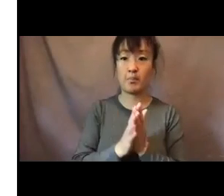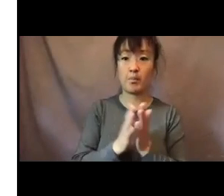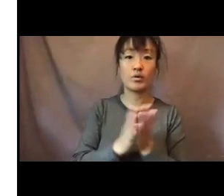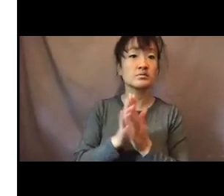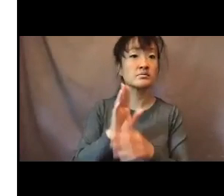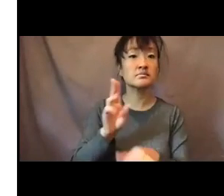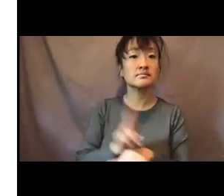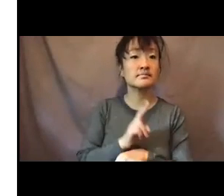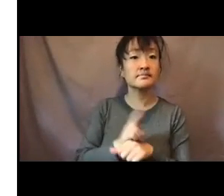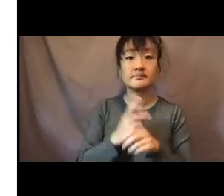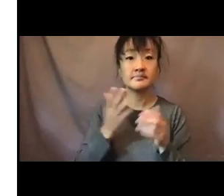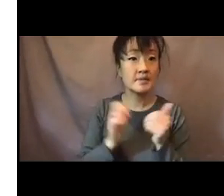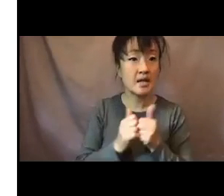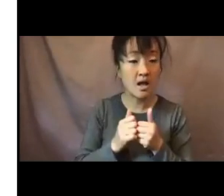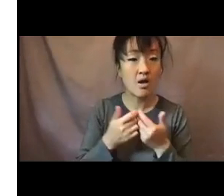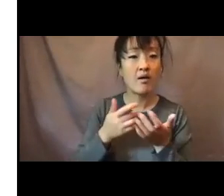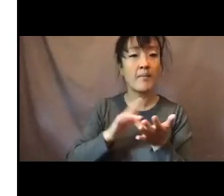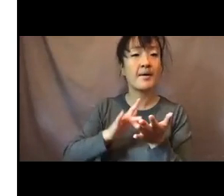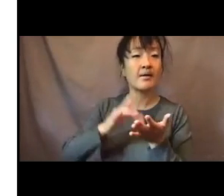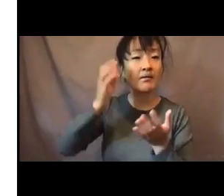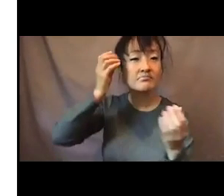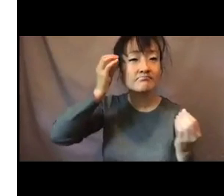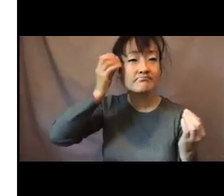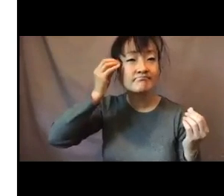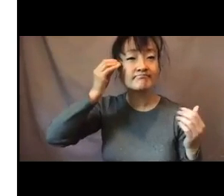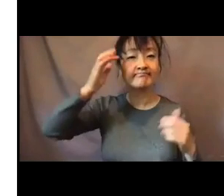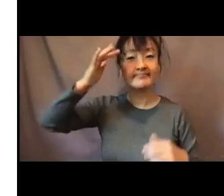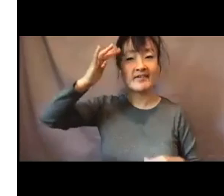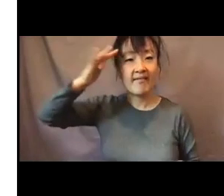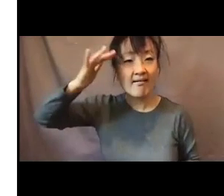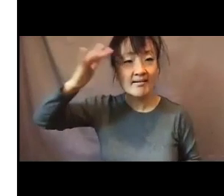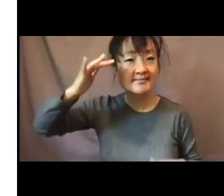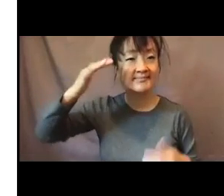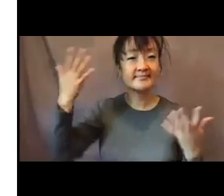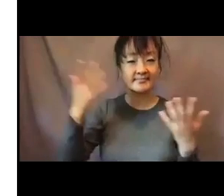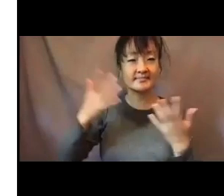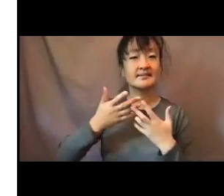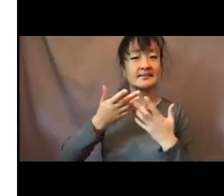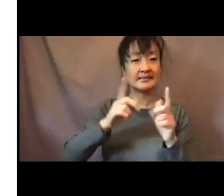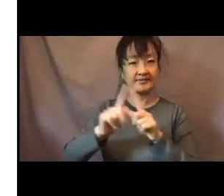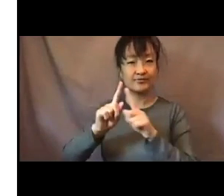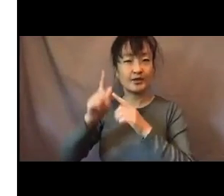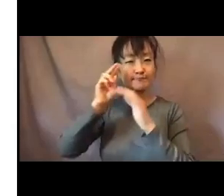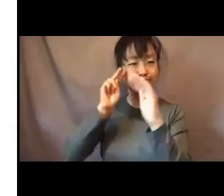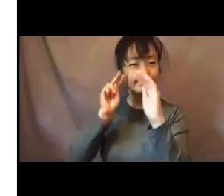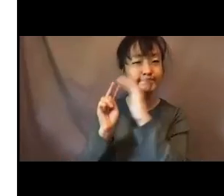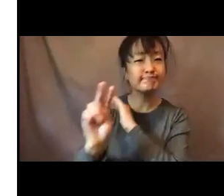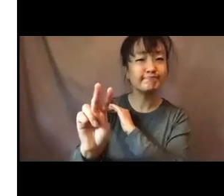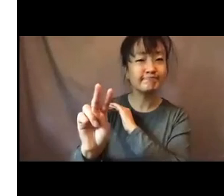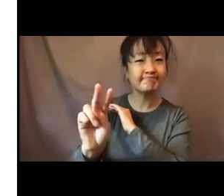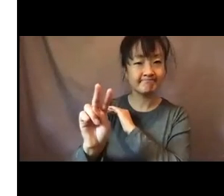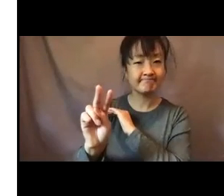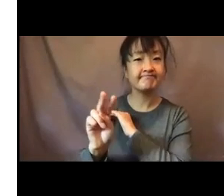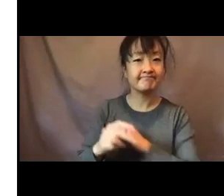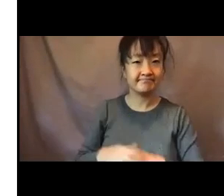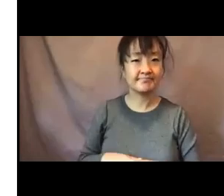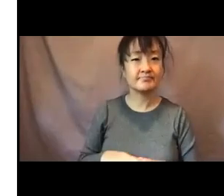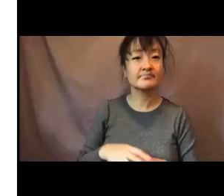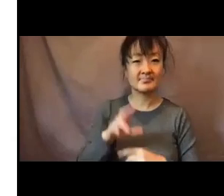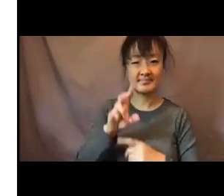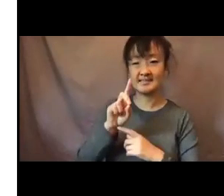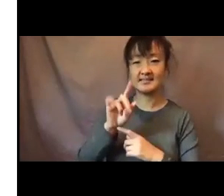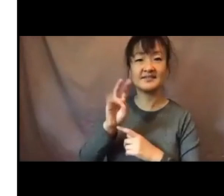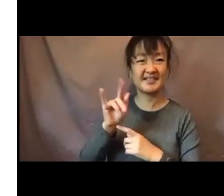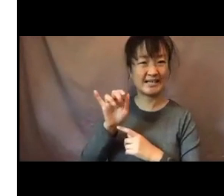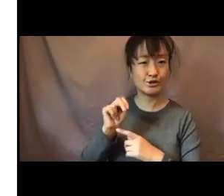of medical thinking, philosophy, but also in forms of divination or sort of predicting patterns of